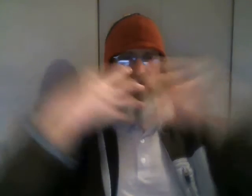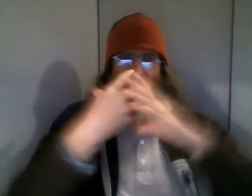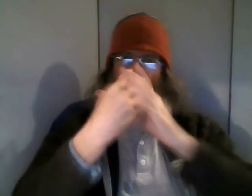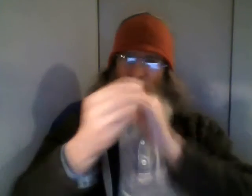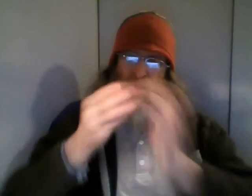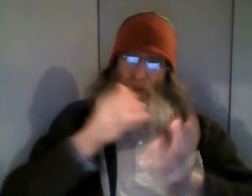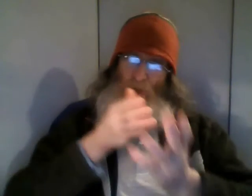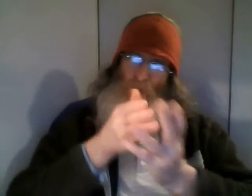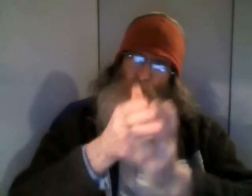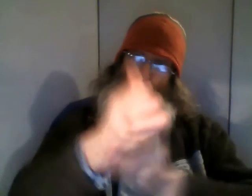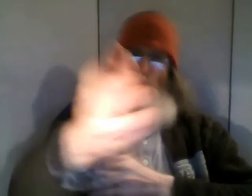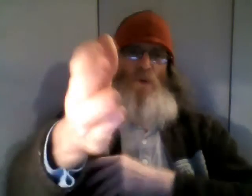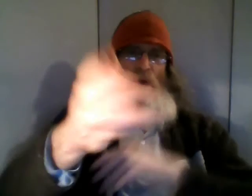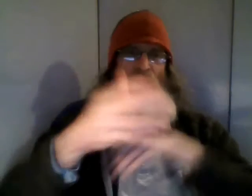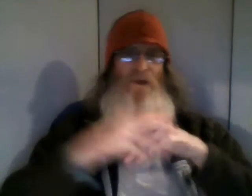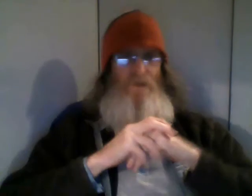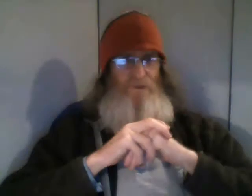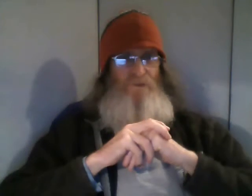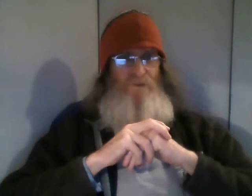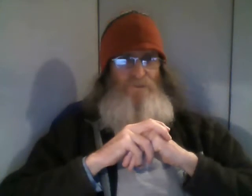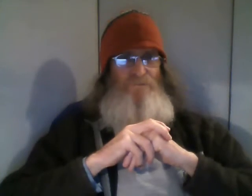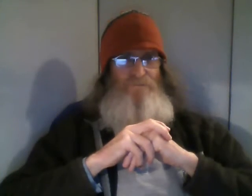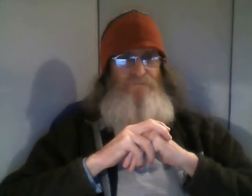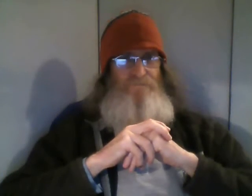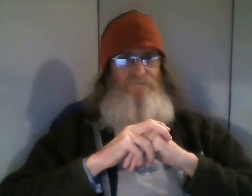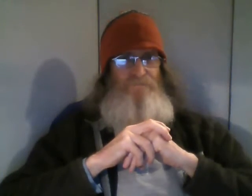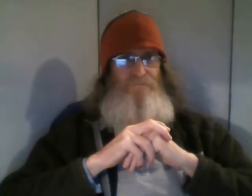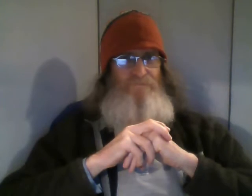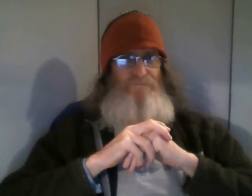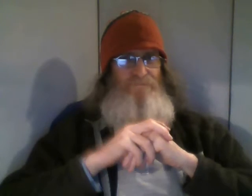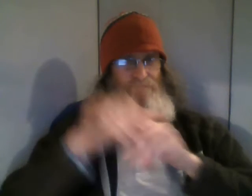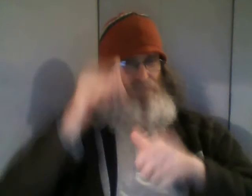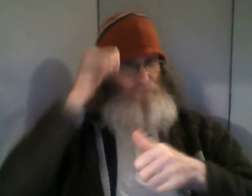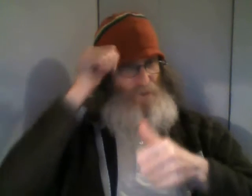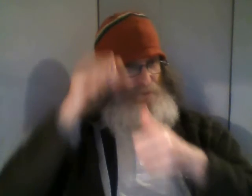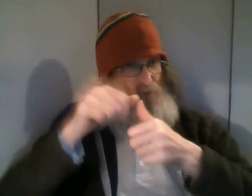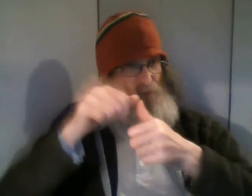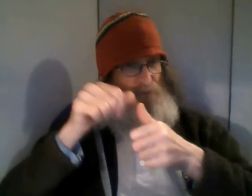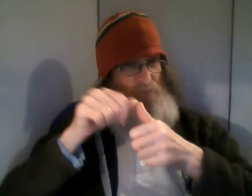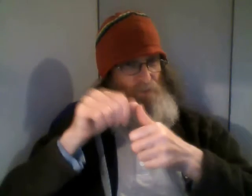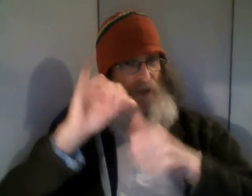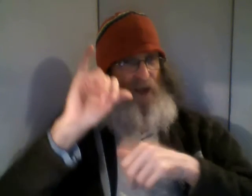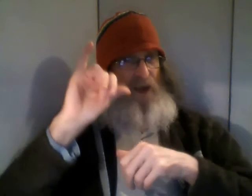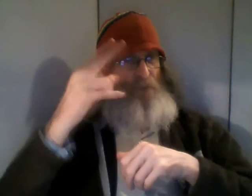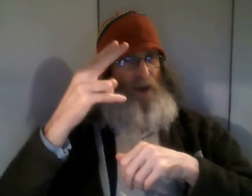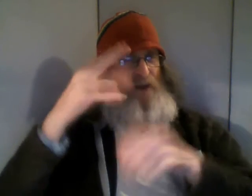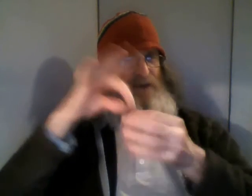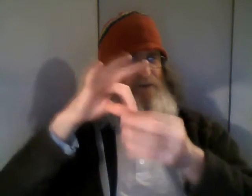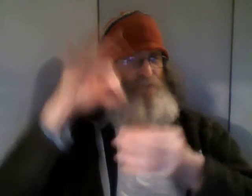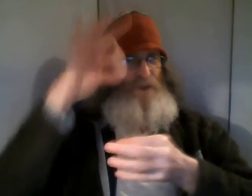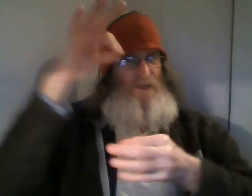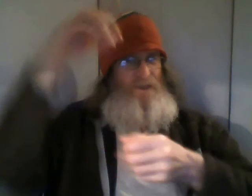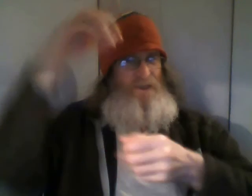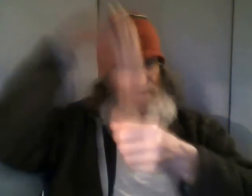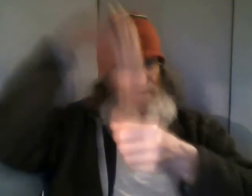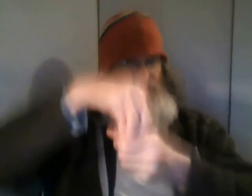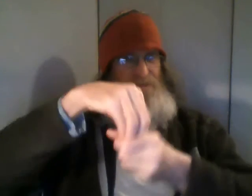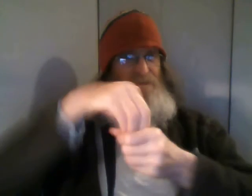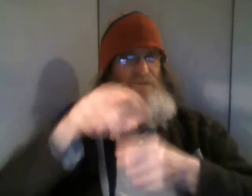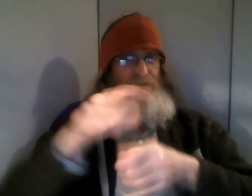me. Bill Farrow. This is your signature. I know. I was